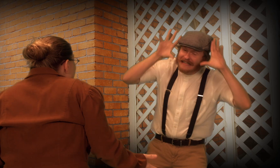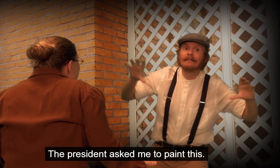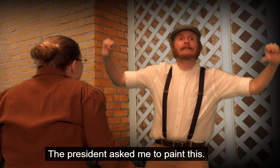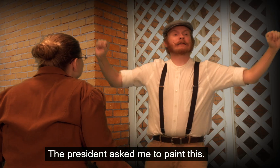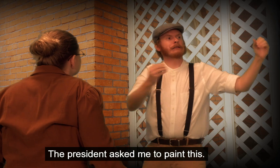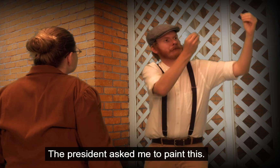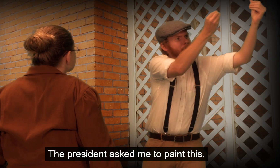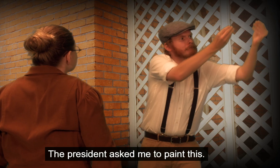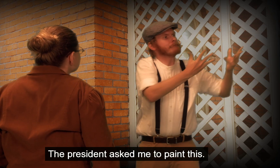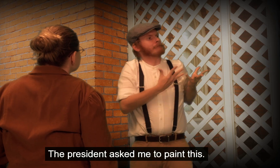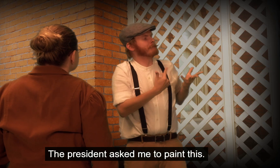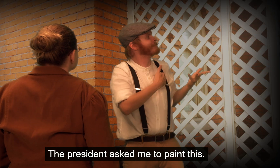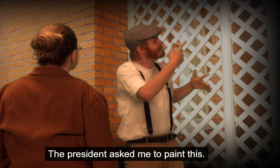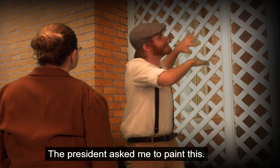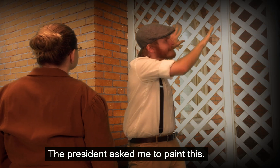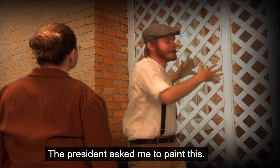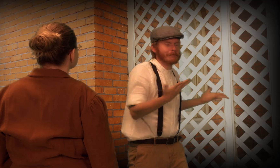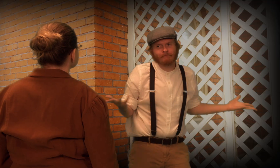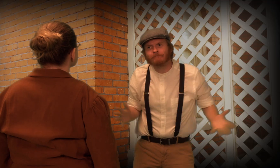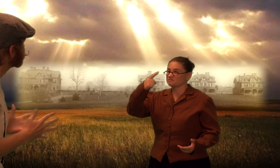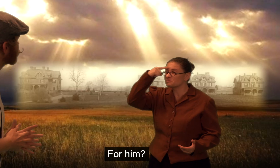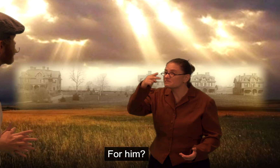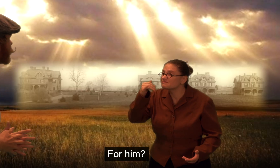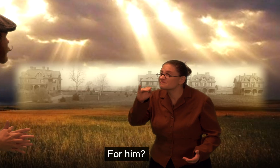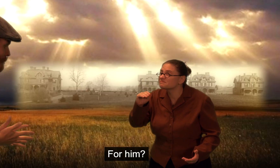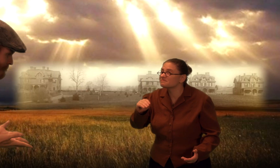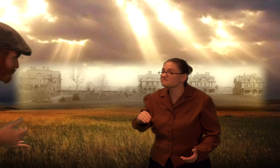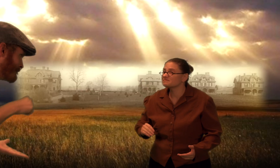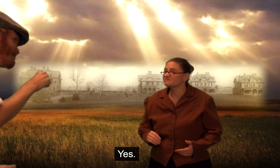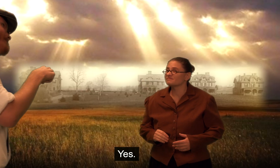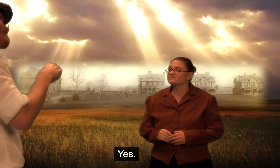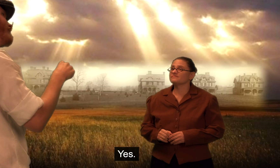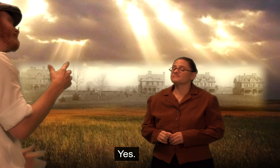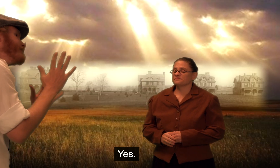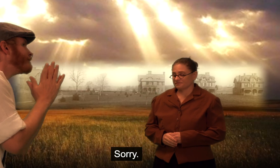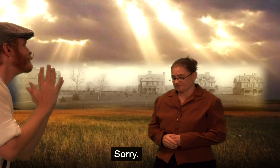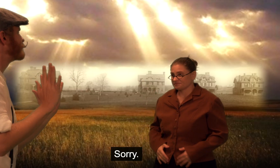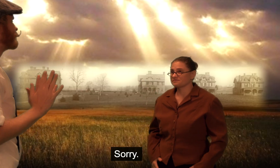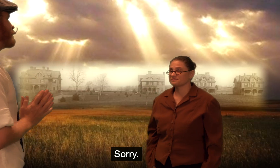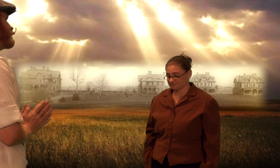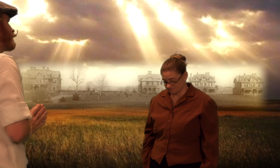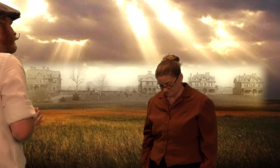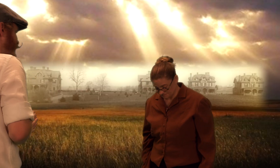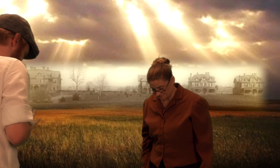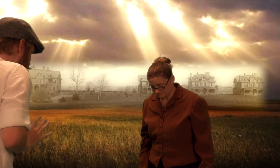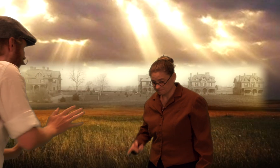The president asked me to paint this. For him? Yes. Sorry.